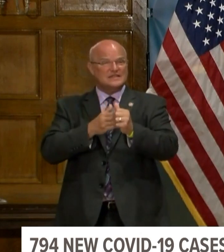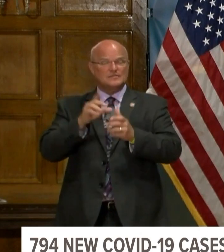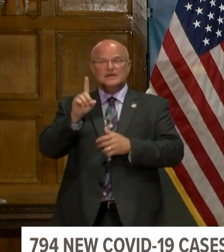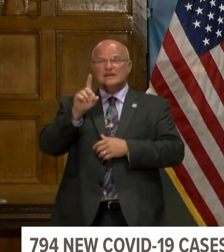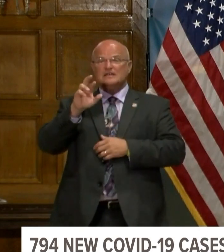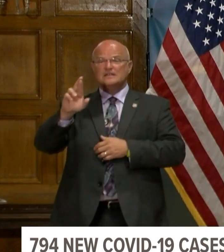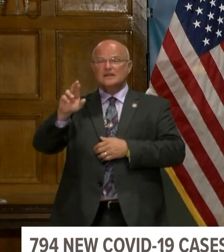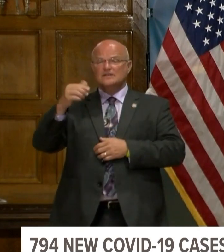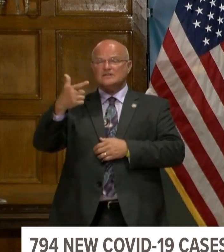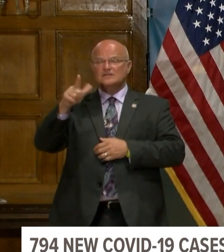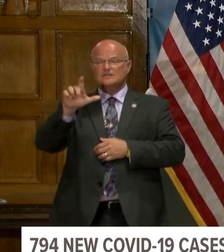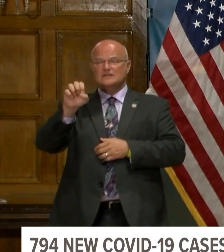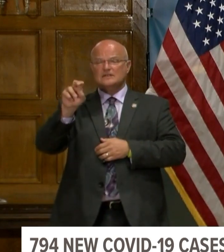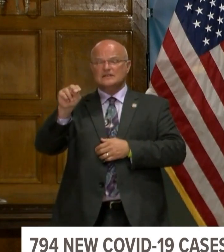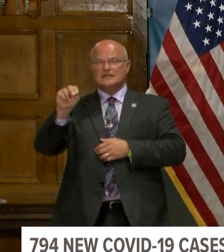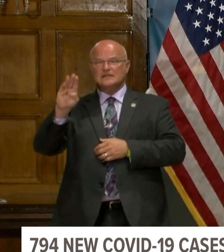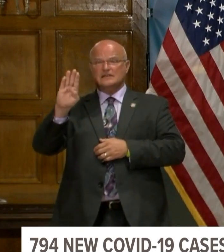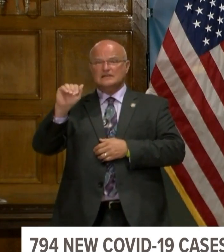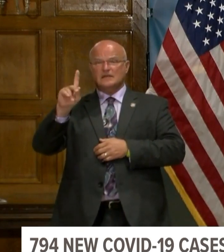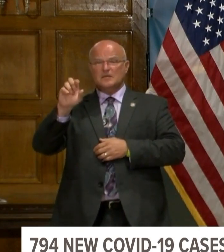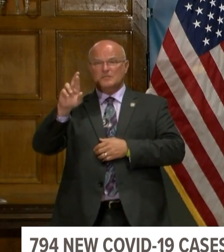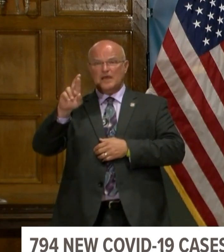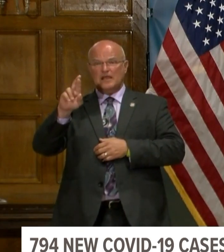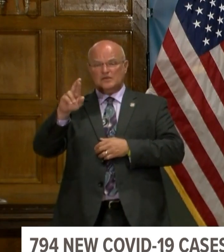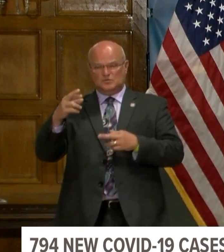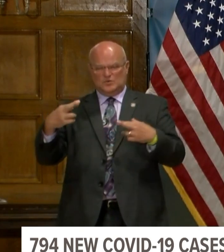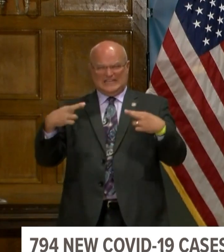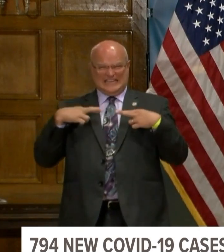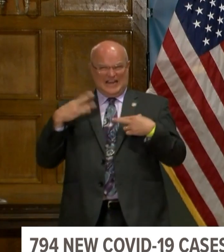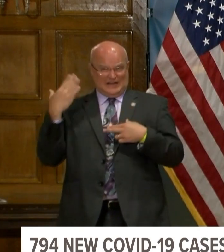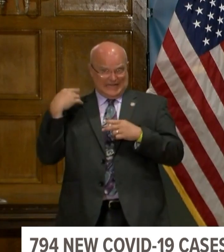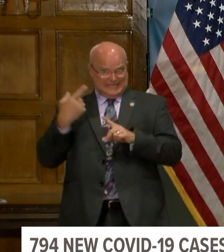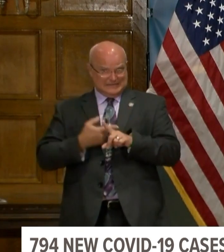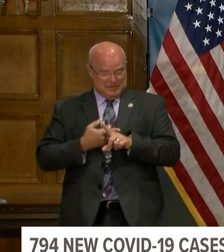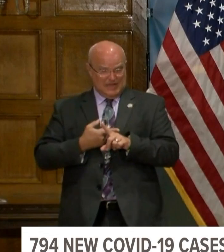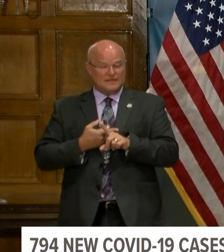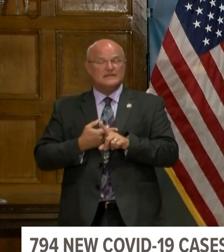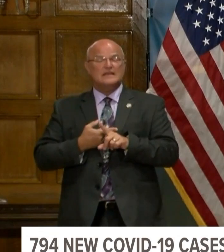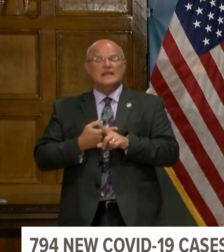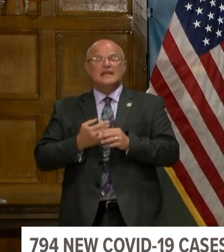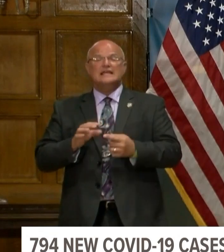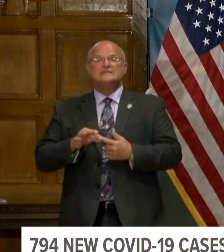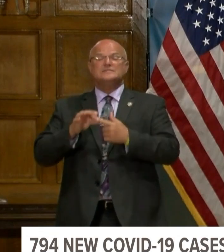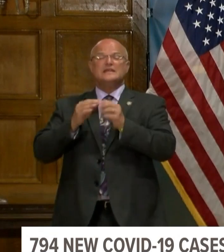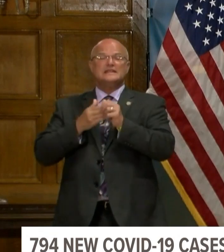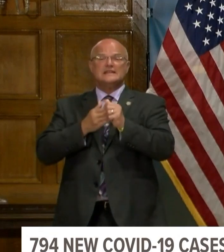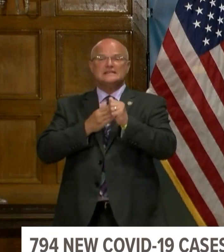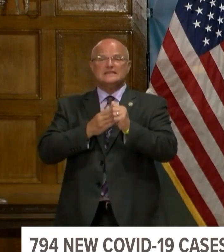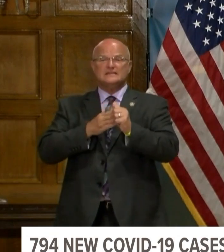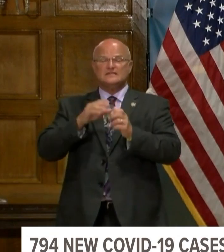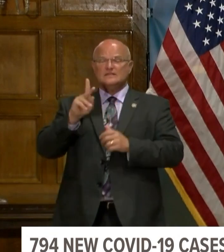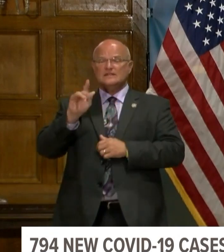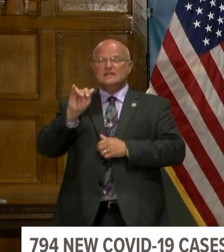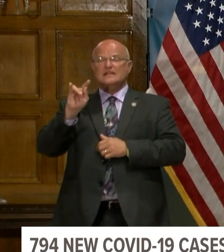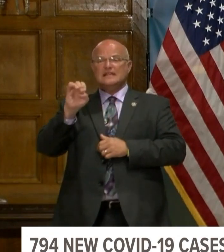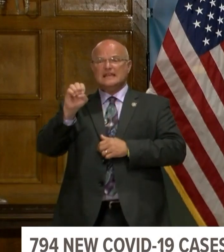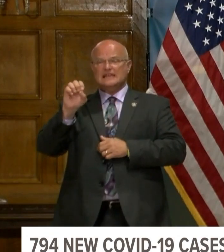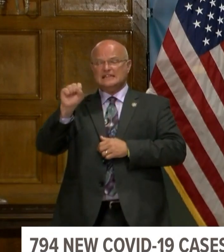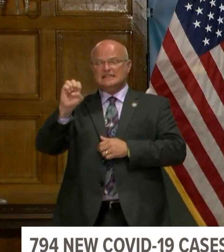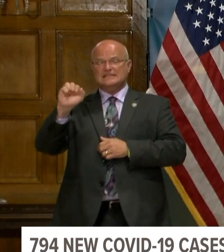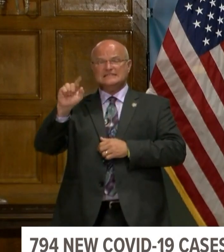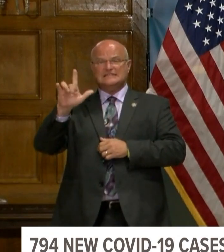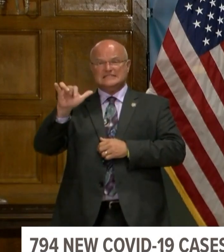Dr. Glenn Baker, who retired at the end of last month, and then especially the leadership of Dr. Katie Seeley, who has taken